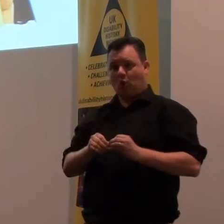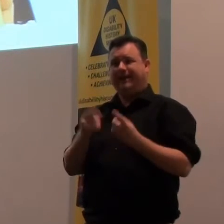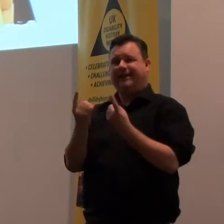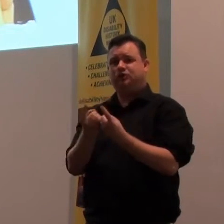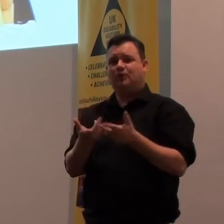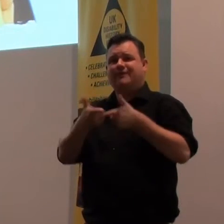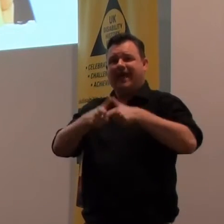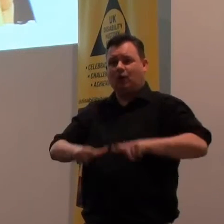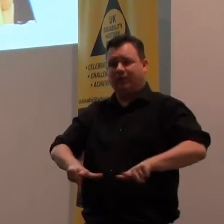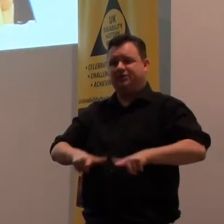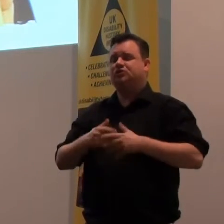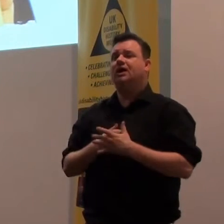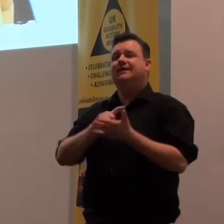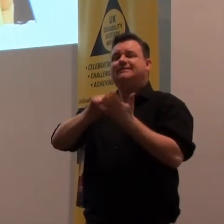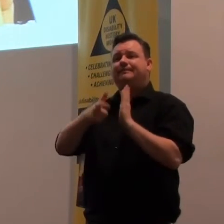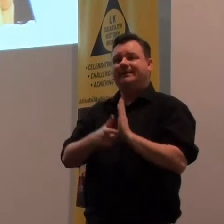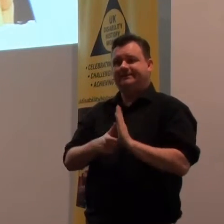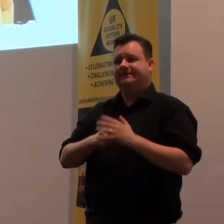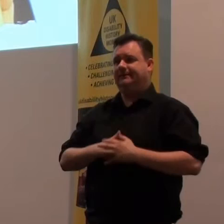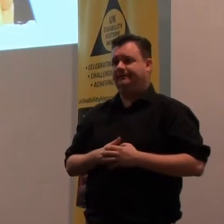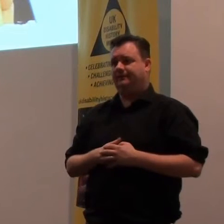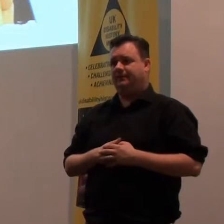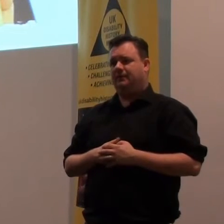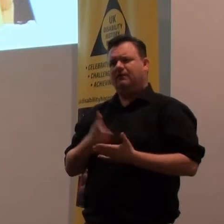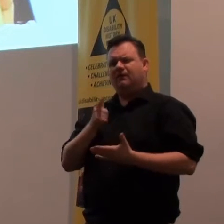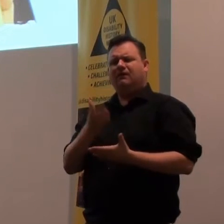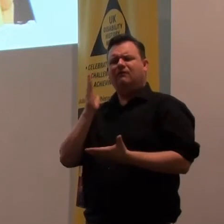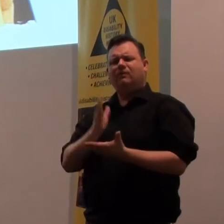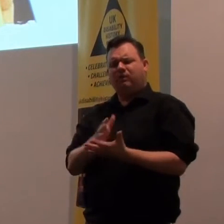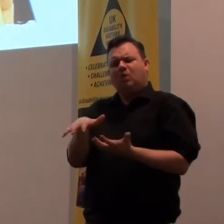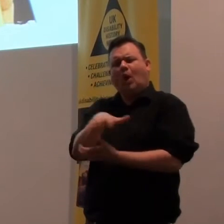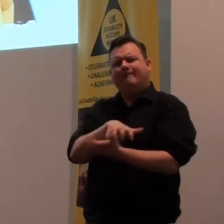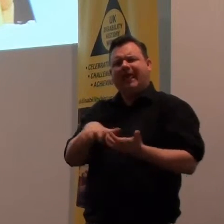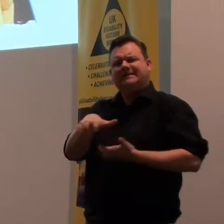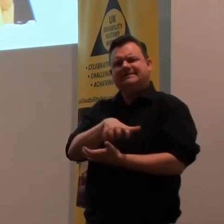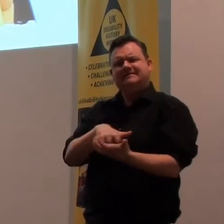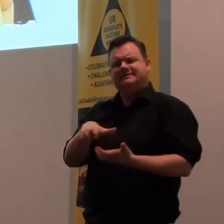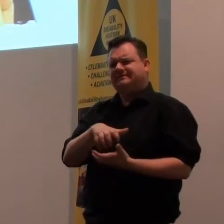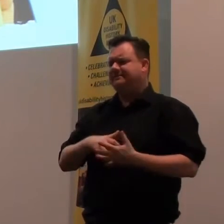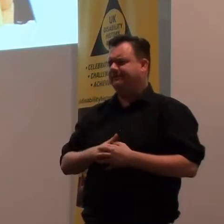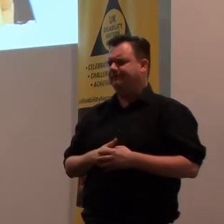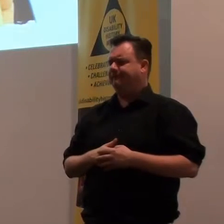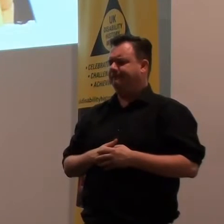language and disability is very complex.